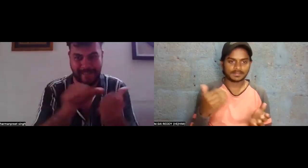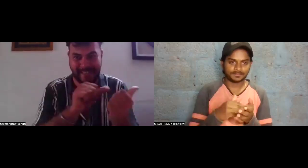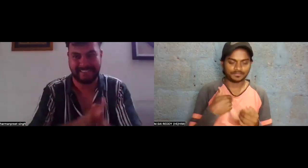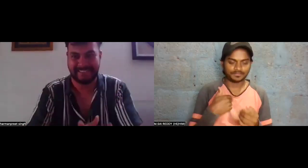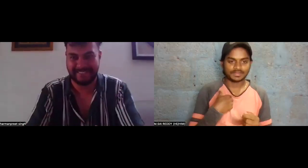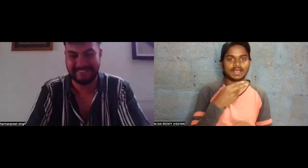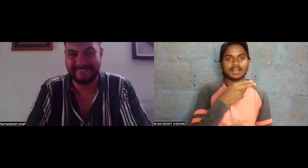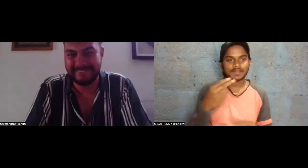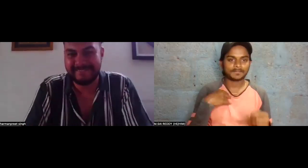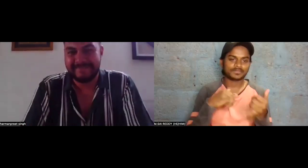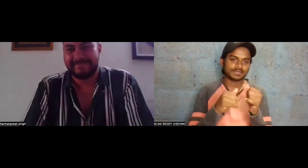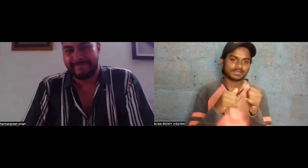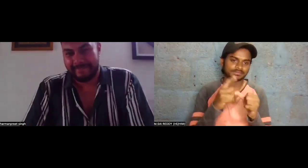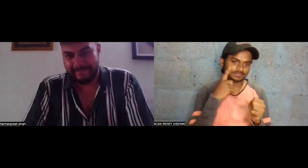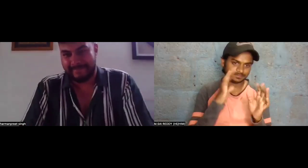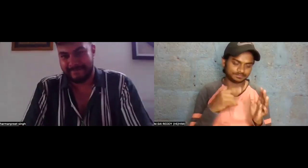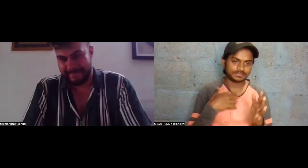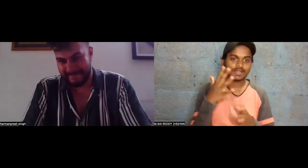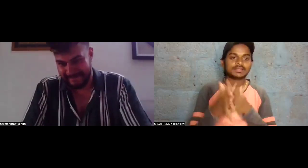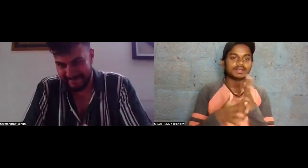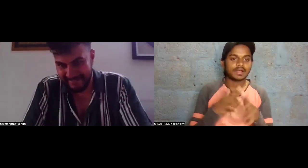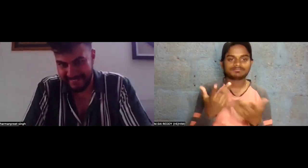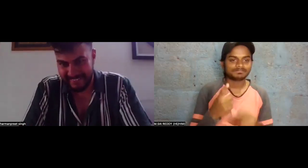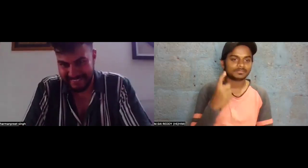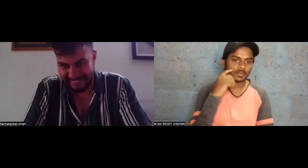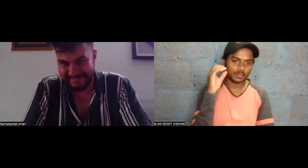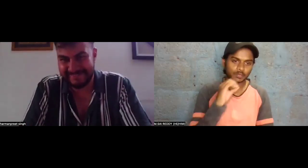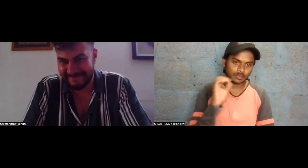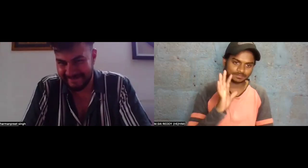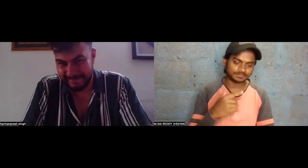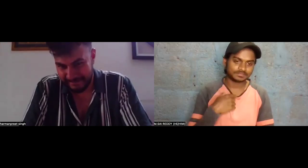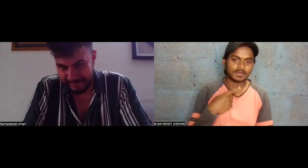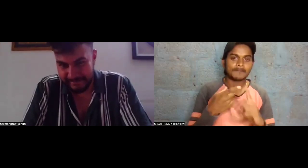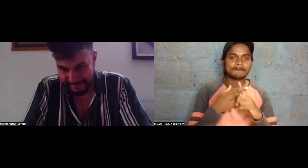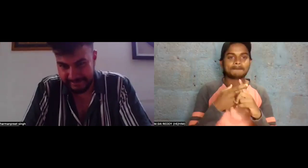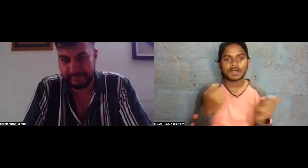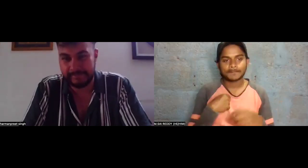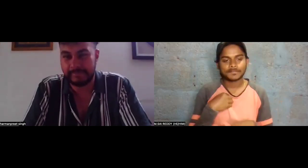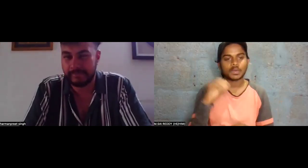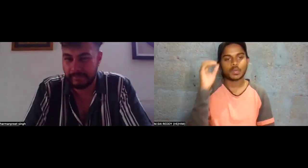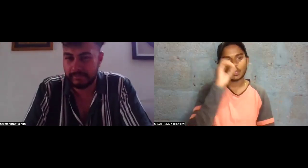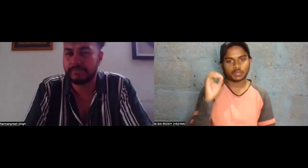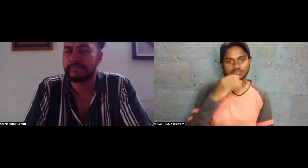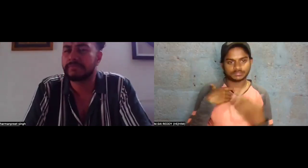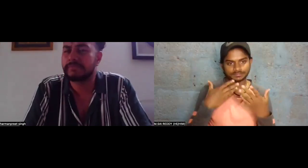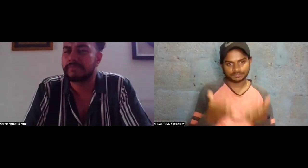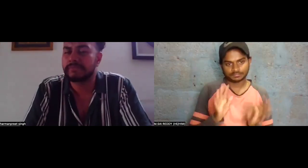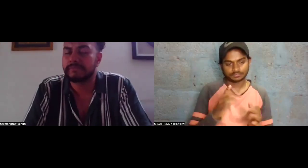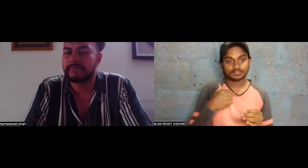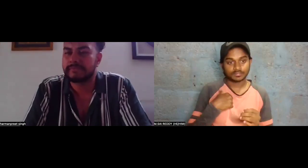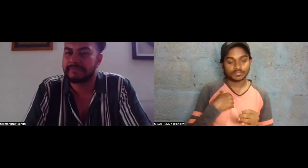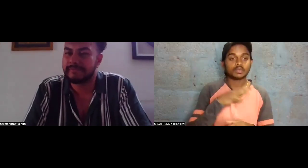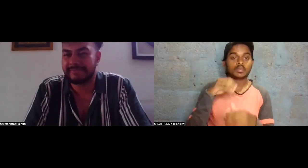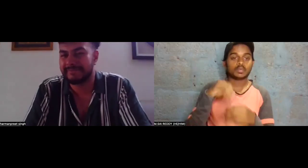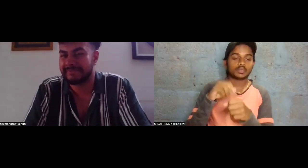ahead and sign again. My name is Sai, S-A-I. My sign name is putting